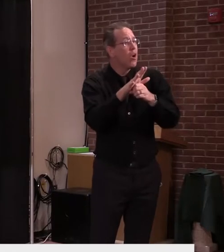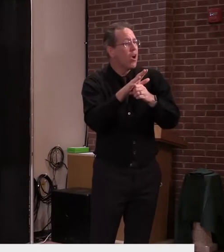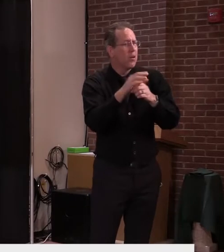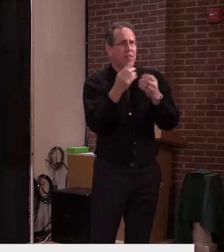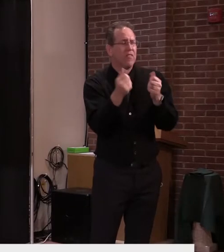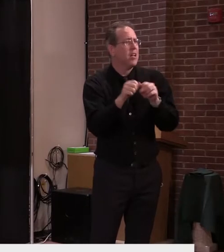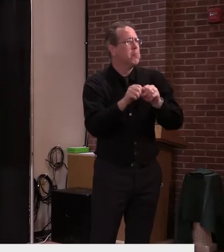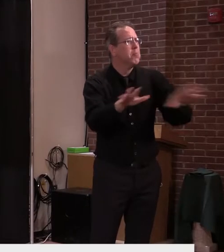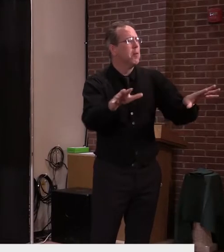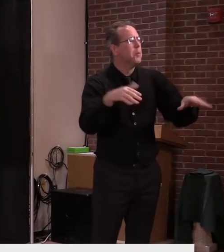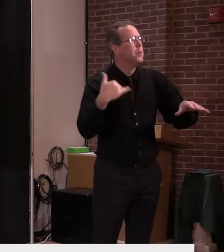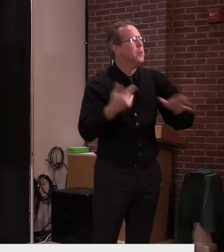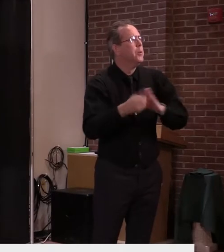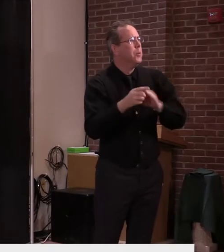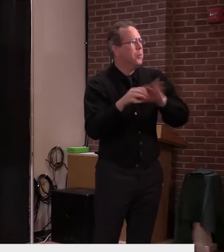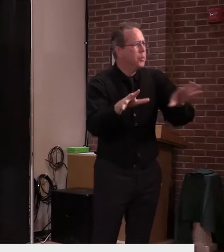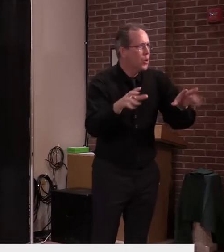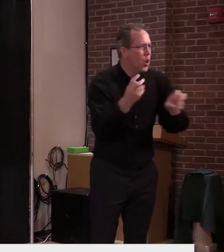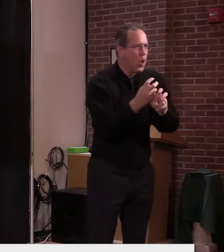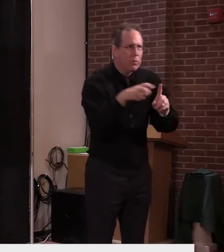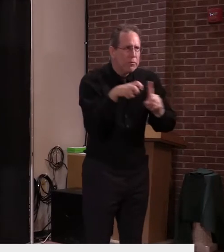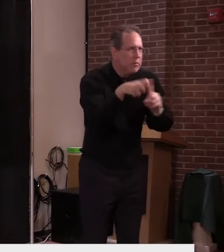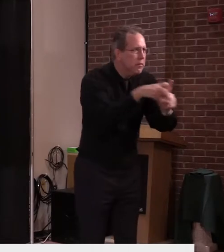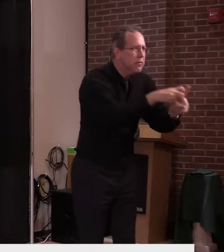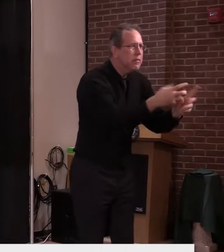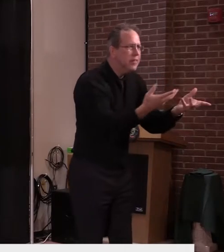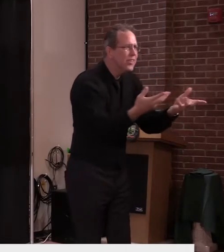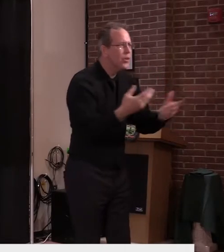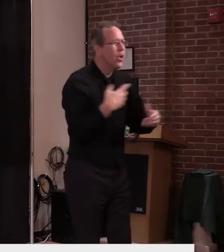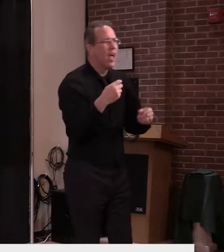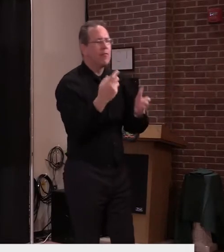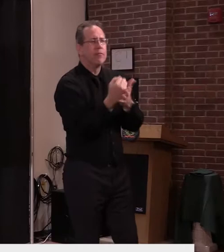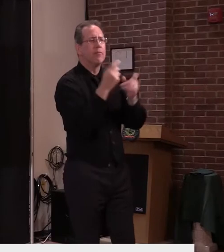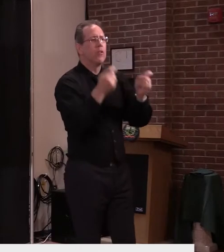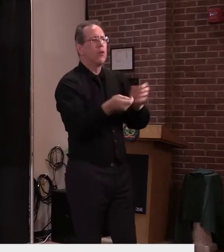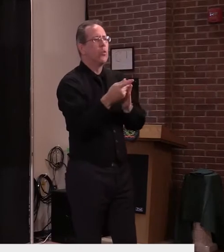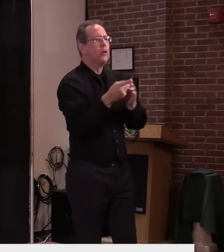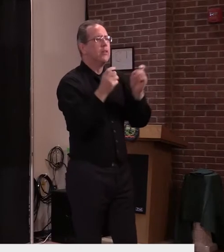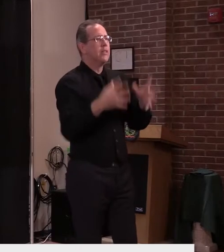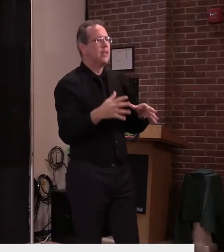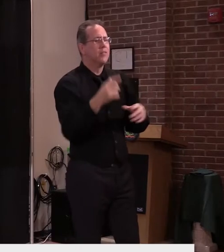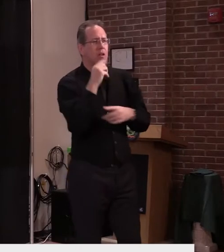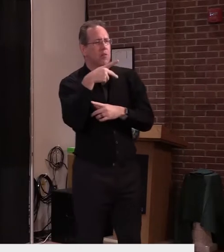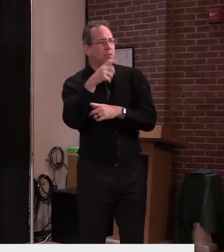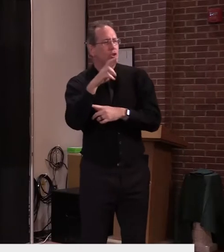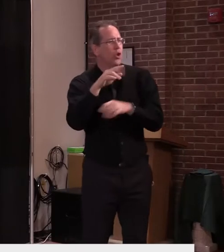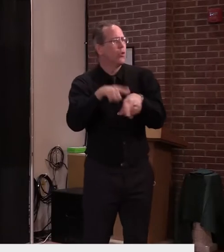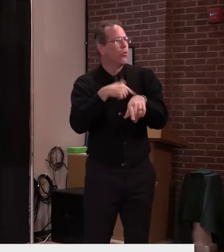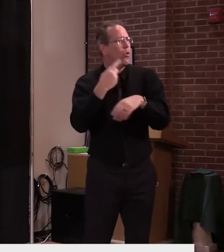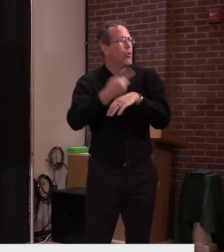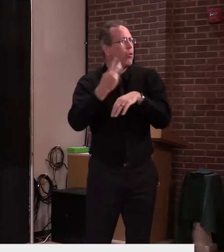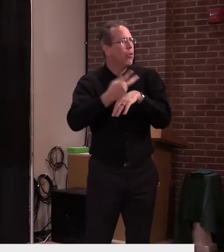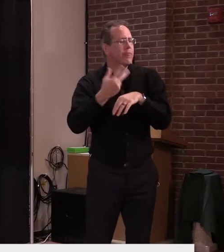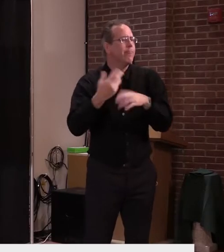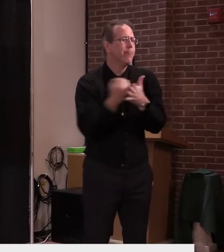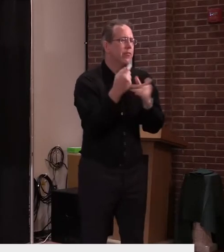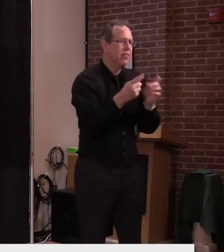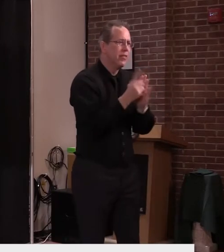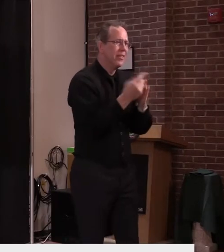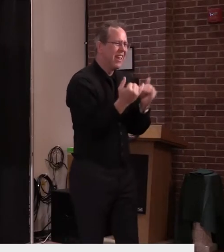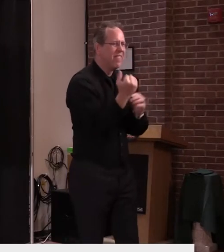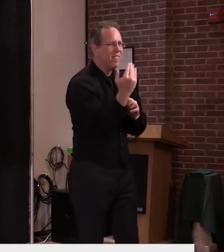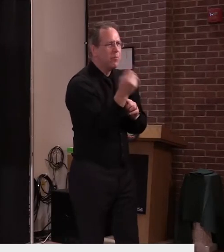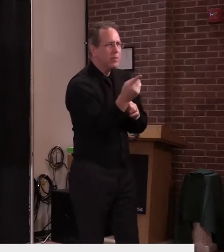both from an operational perspective and a public health perspective, we concluded we needed to make a shift, and we needed to make that change sooner rather than